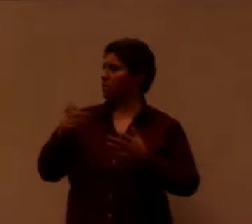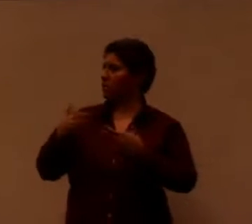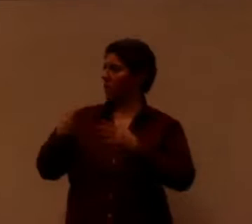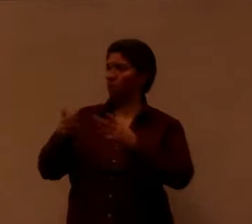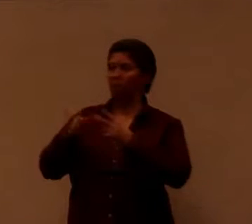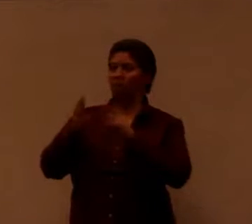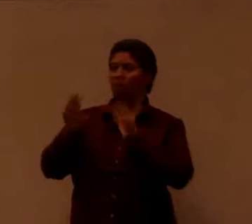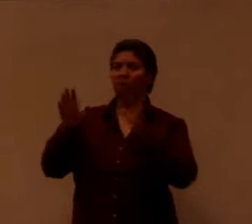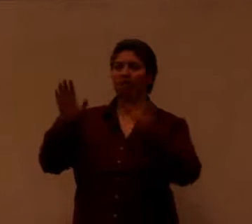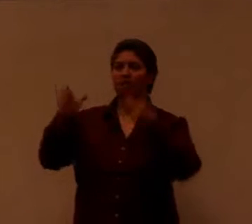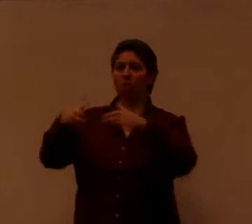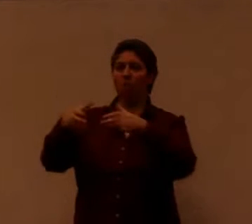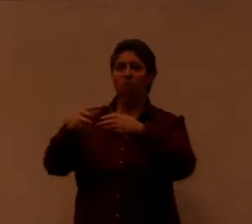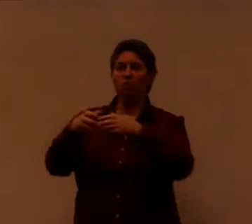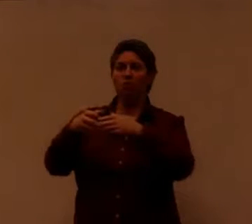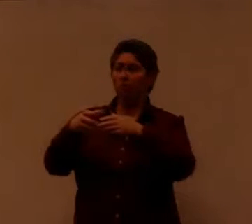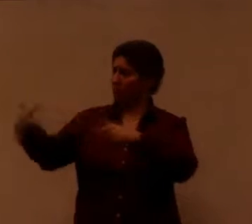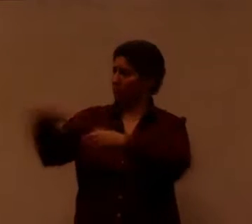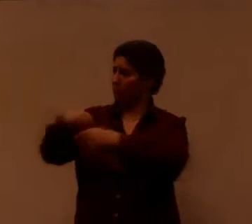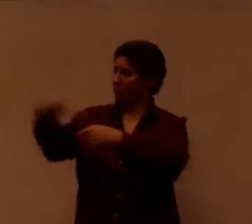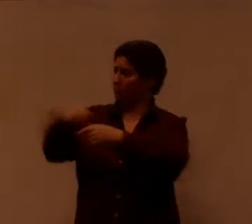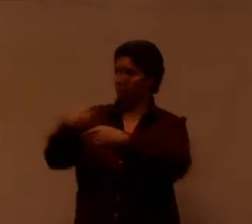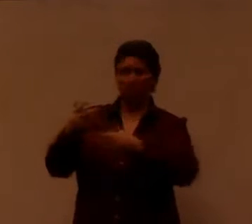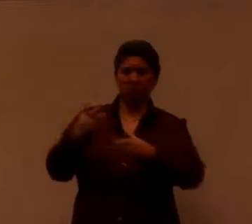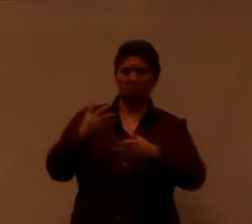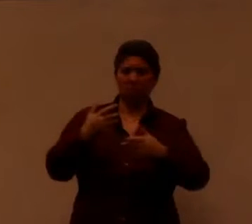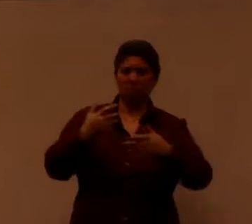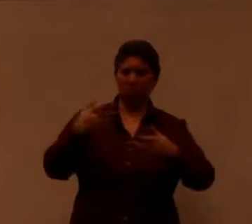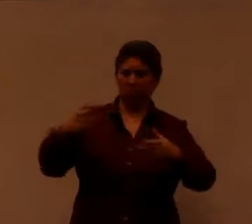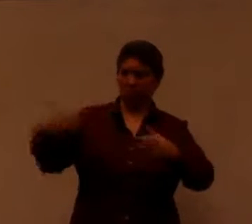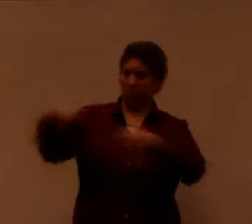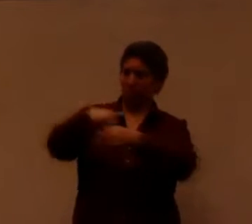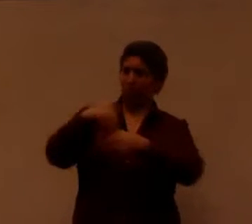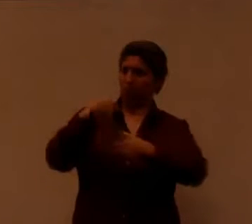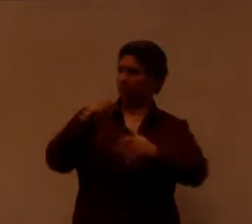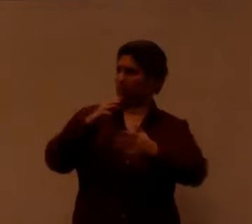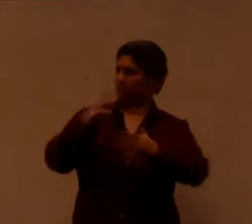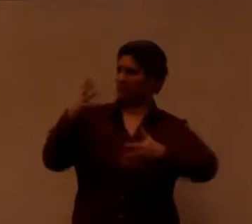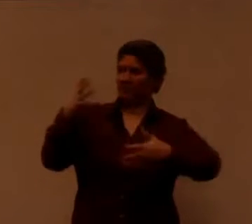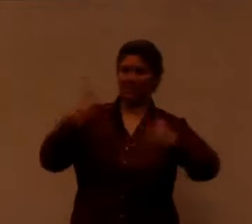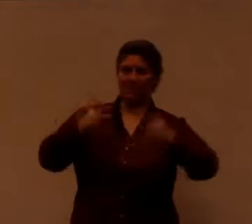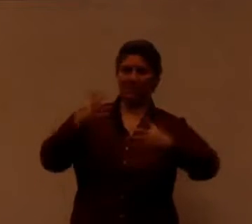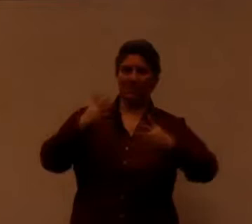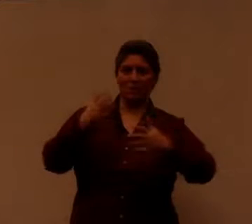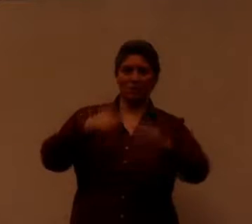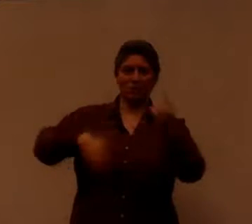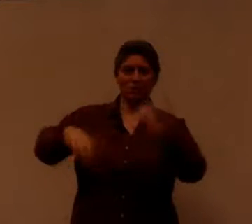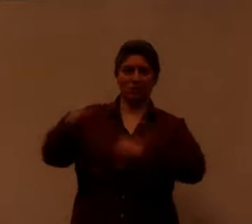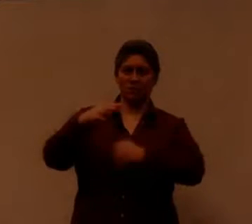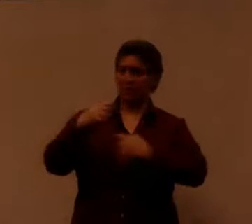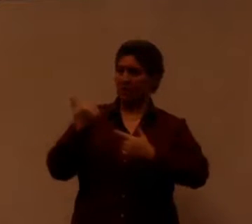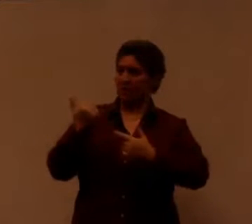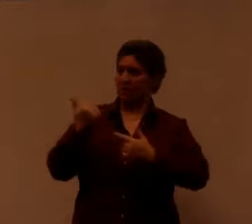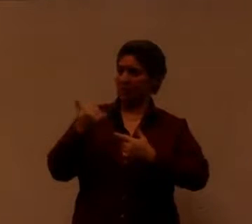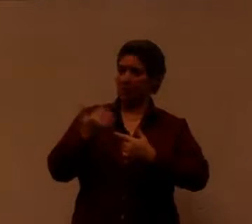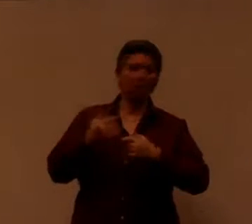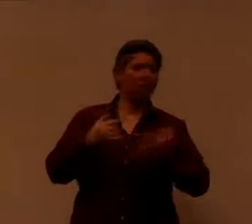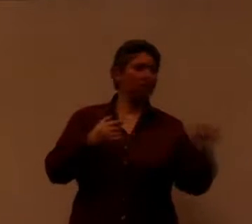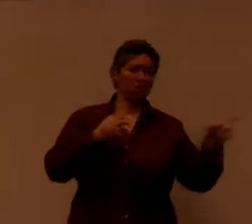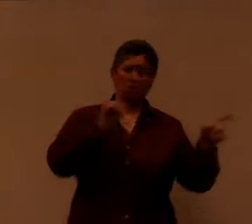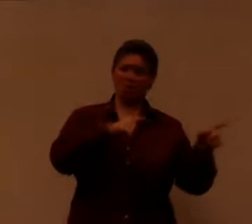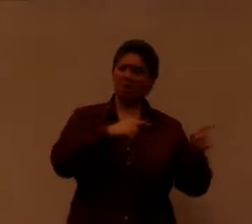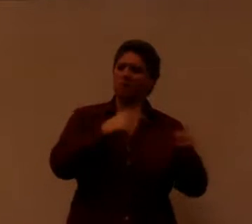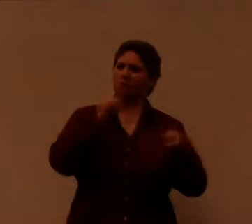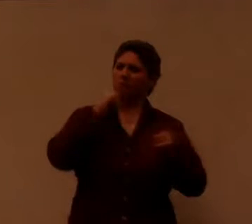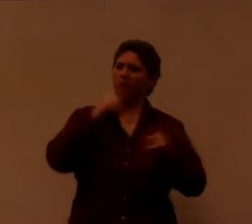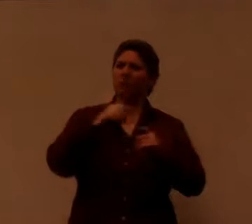I mean, that's maybe a contribution to make Facebook, that could be another specific group that could feed into that, another subgroup. As